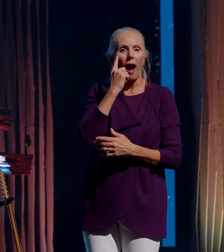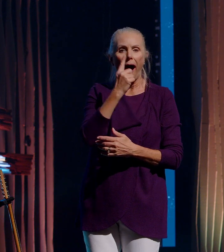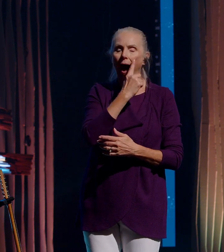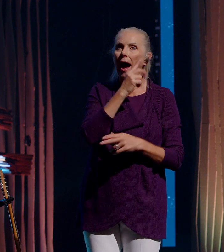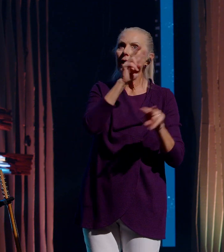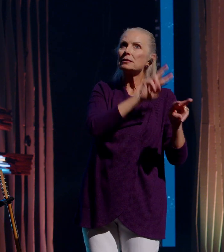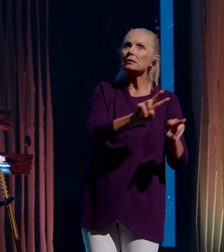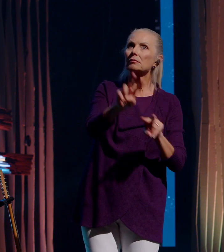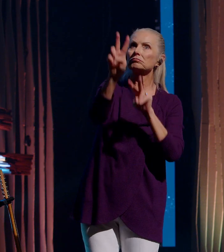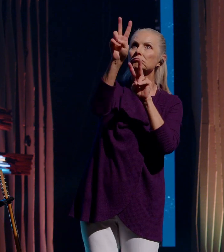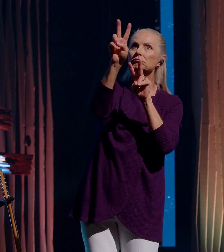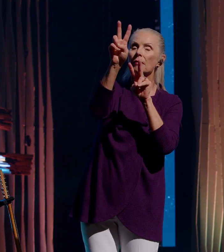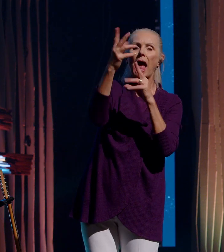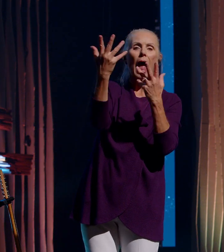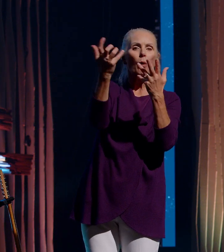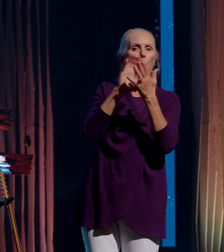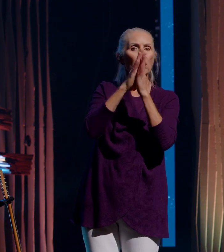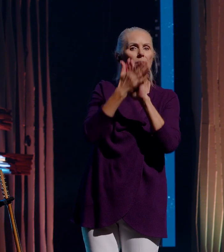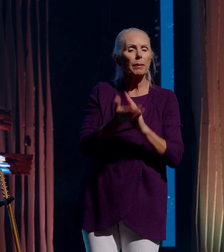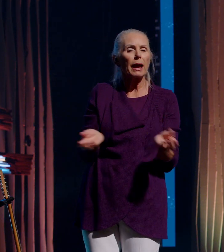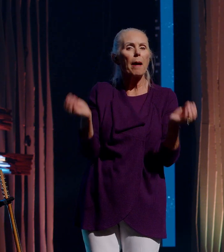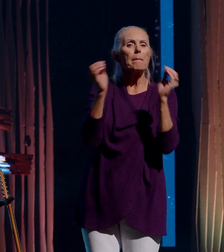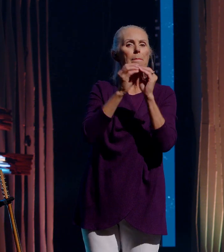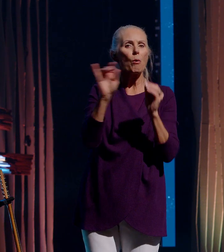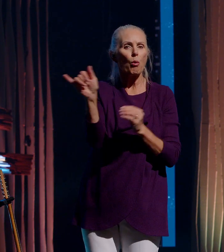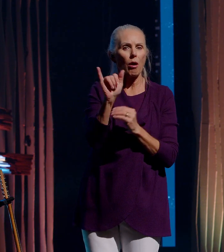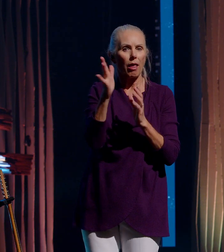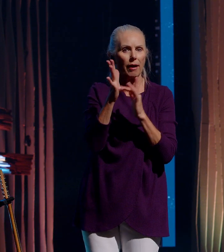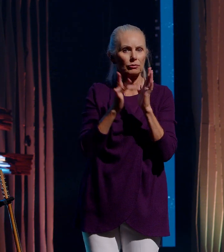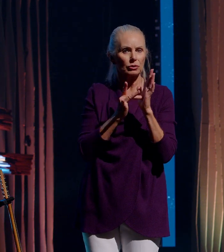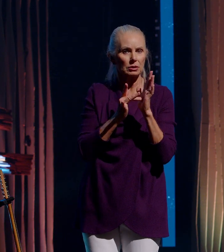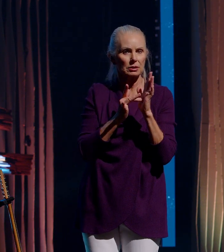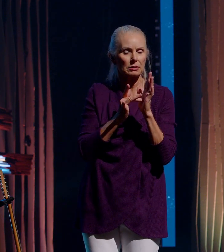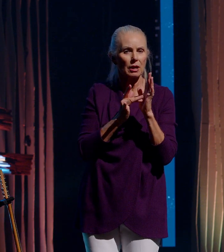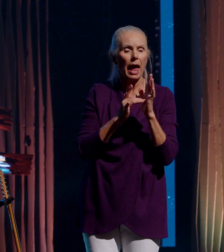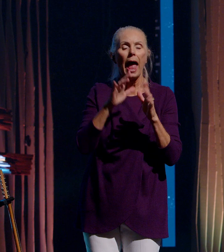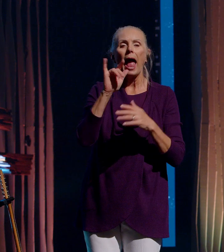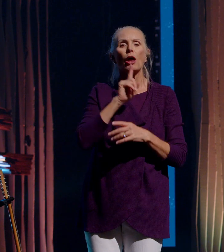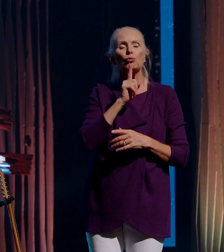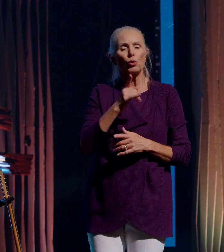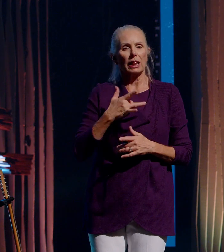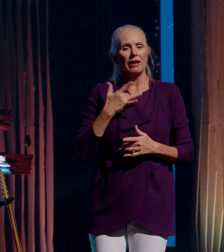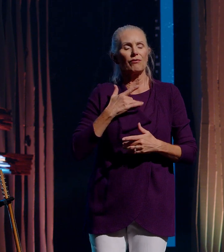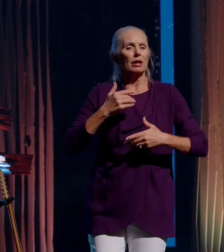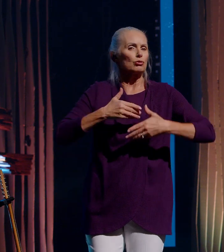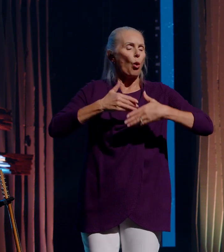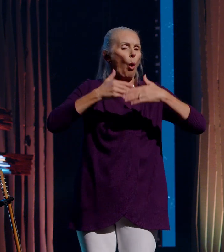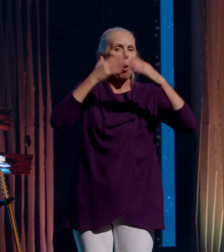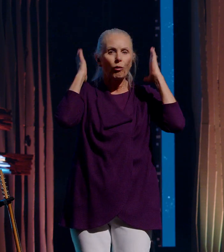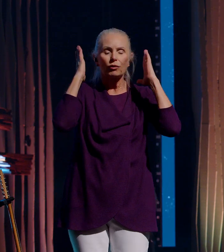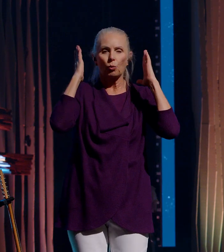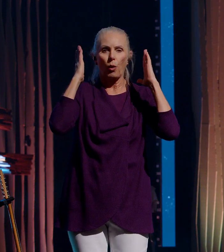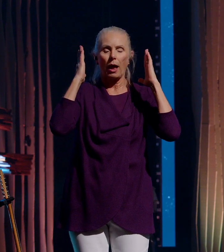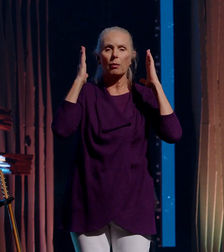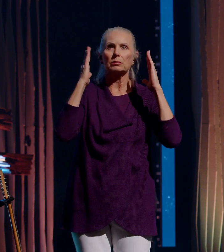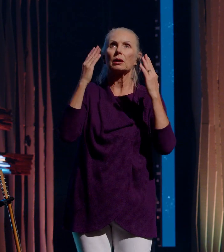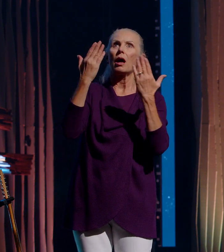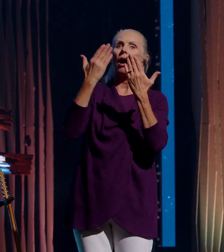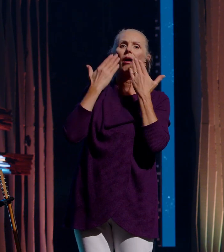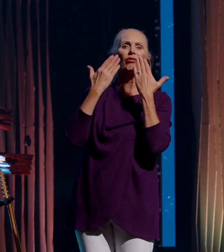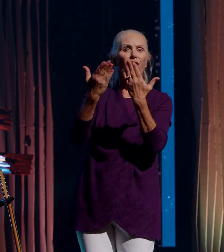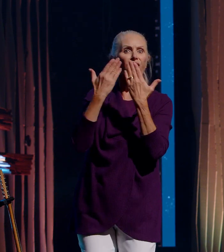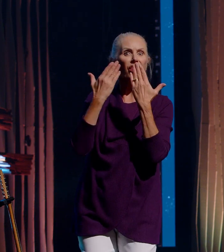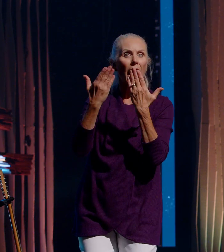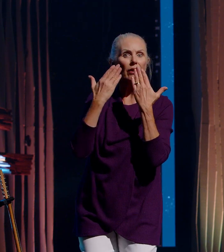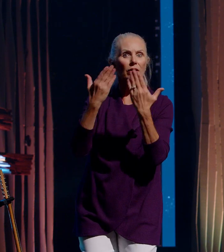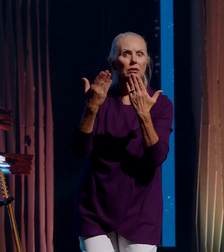to be more like him, who is overwhelmed by what the Lord has done, and they can't help but live life with gratitude and thankfulness.